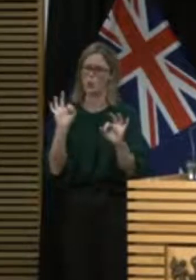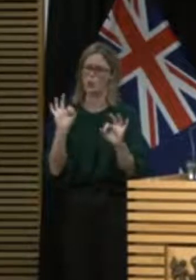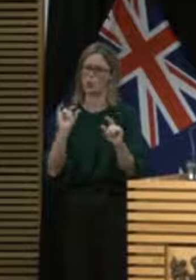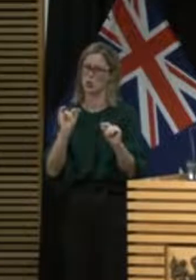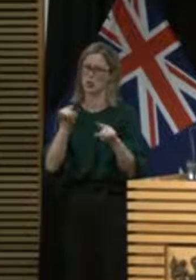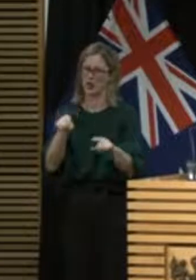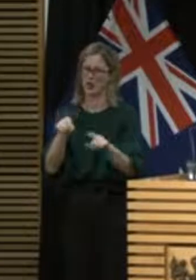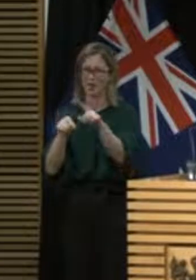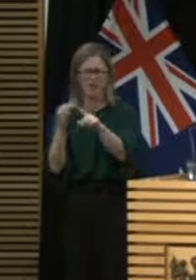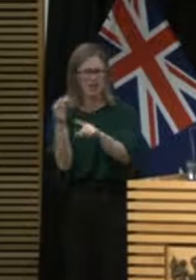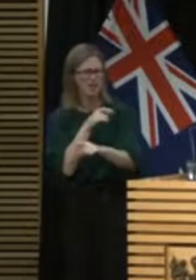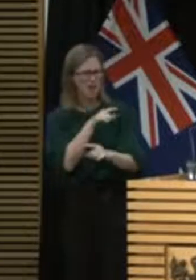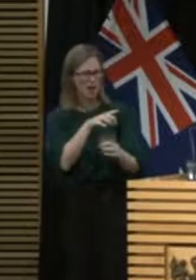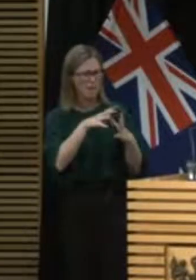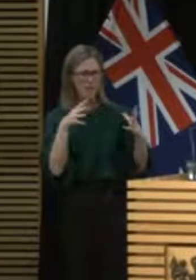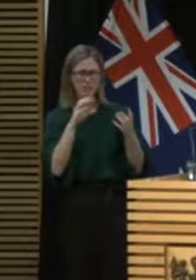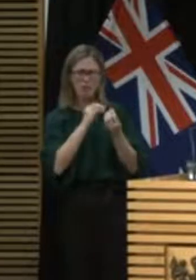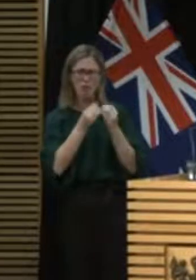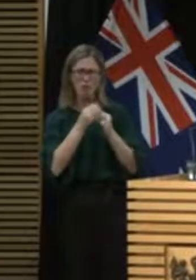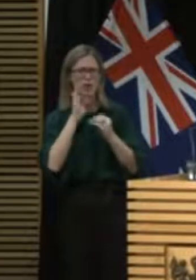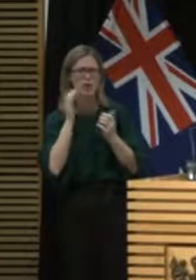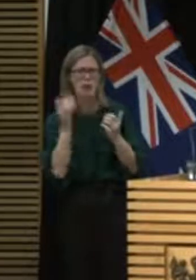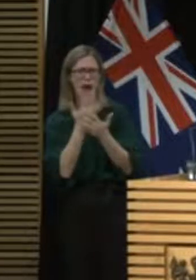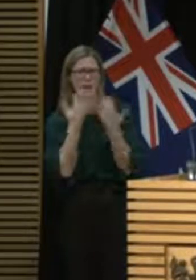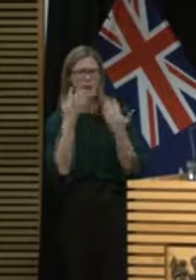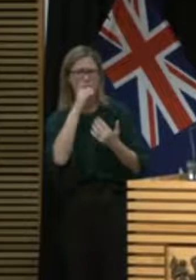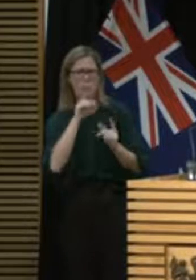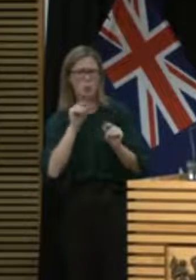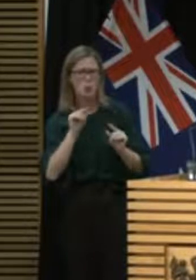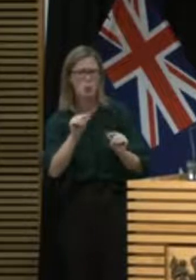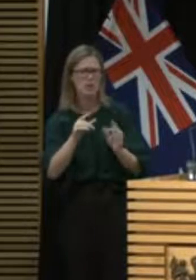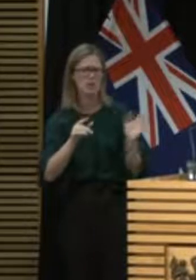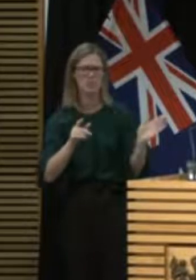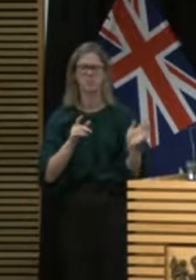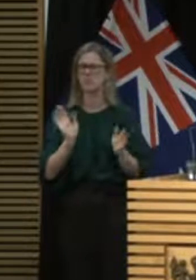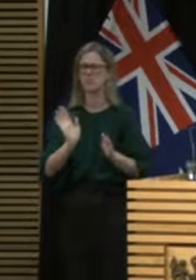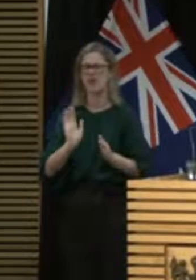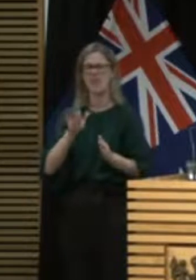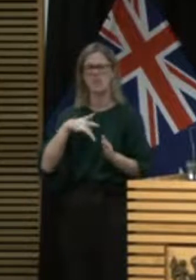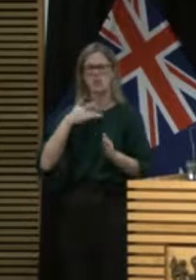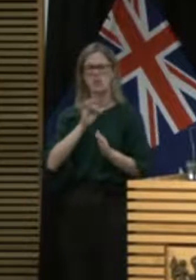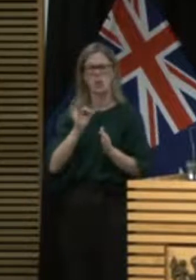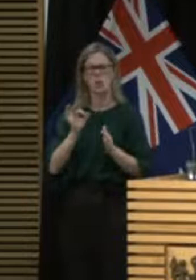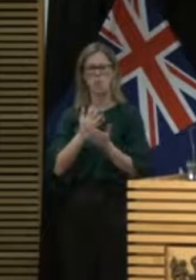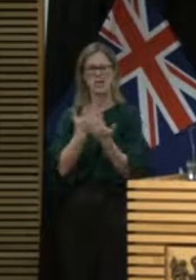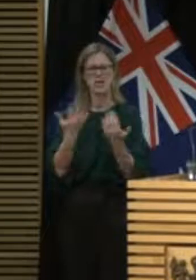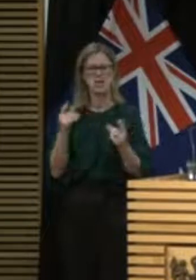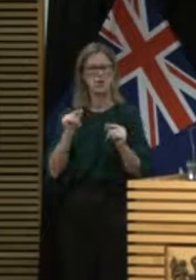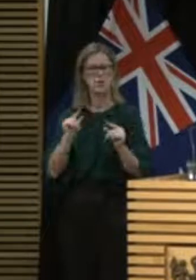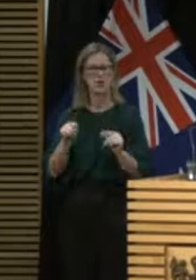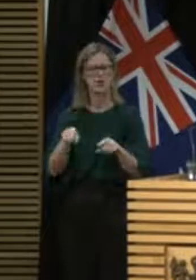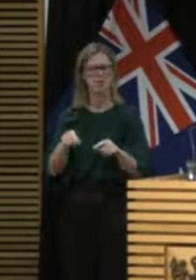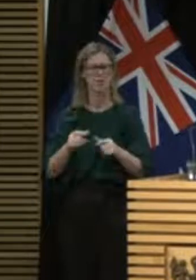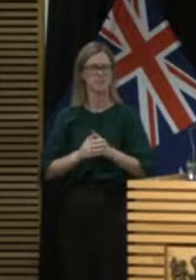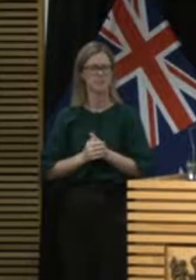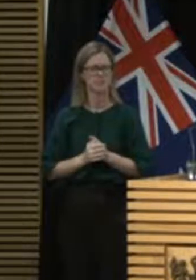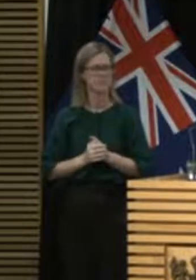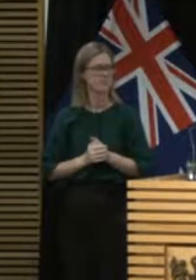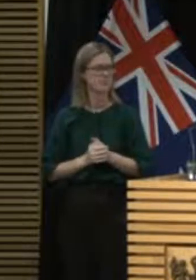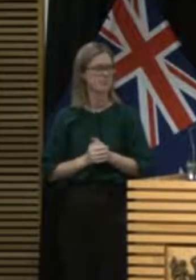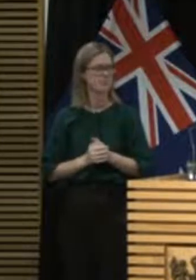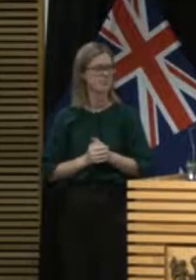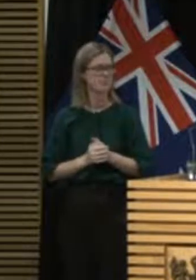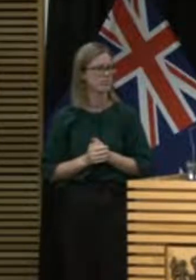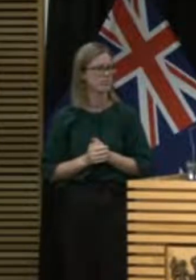is that, do you have any idea of numbers? No, but I don't imagine it is a big problem. Whilst there's